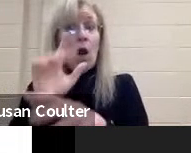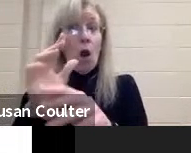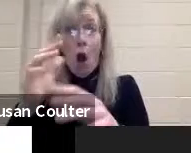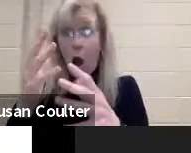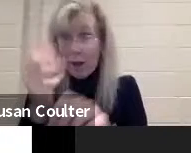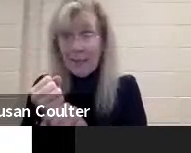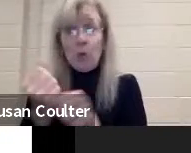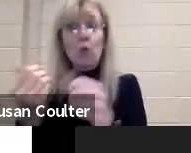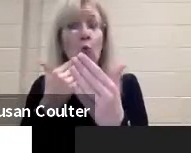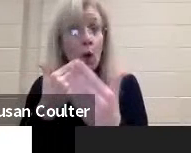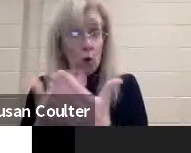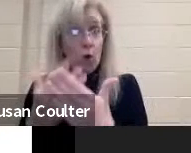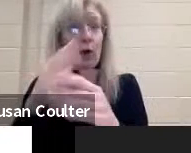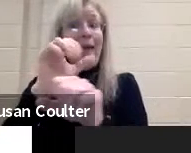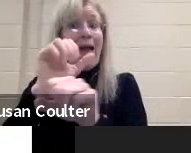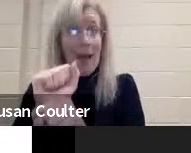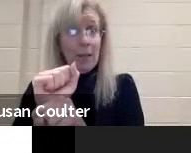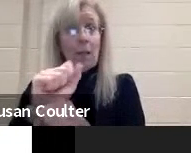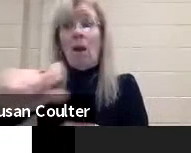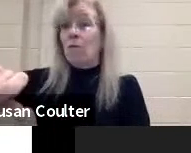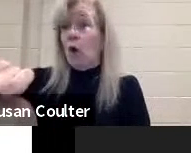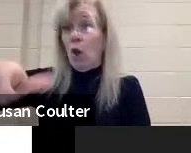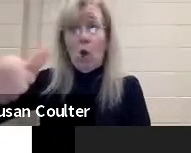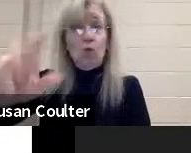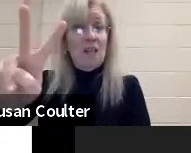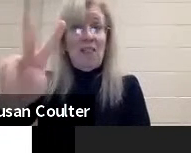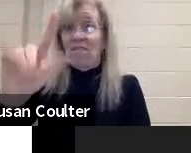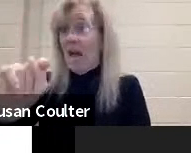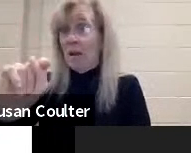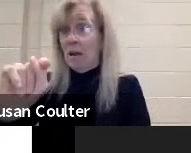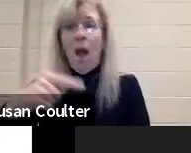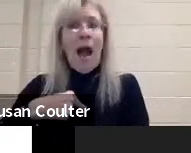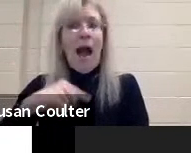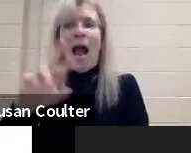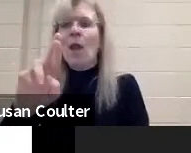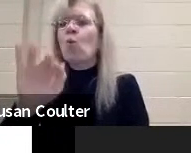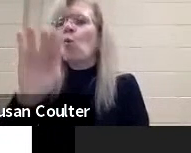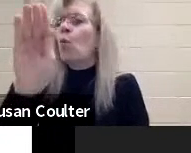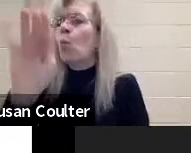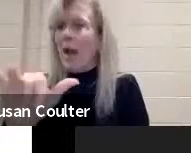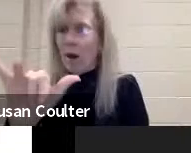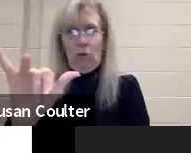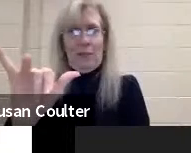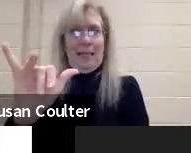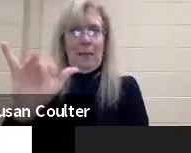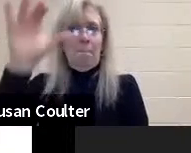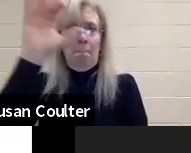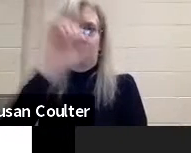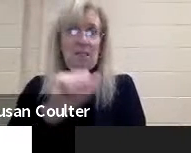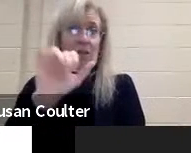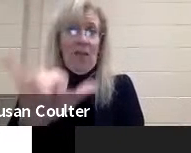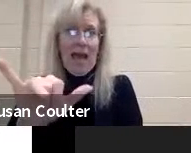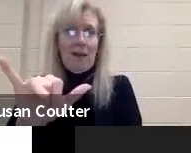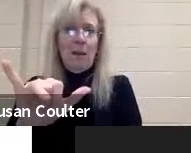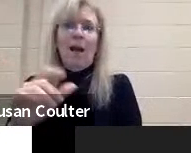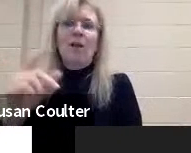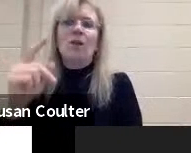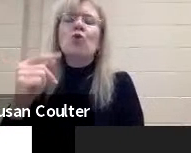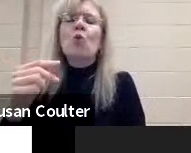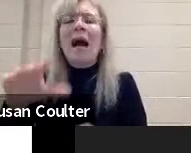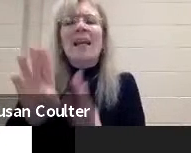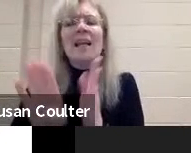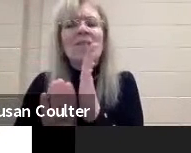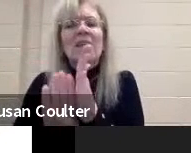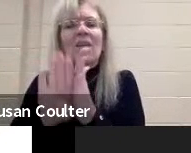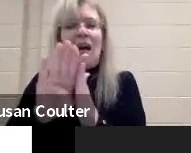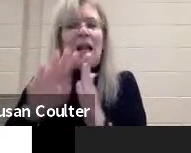really gotten into a good habit of closing the vent. I really miss that.